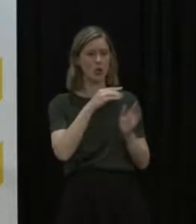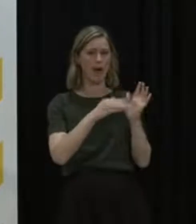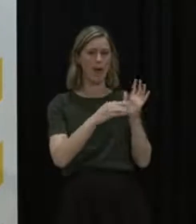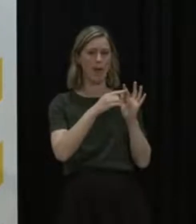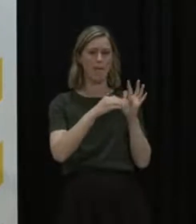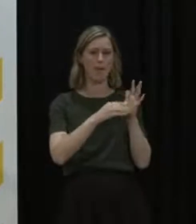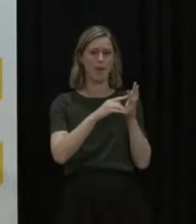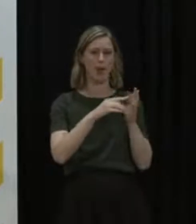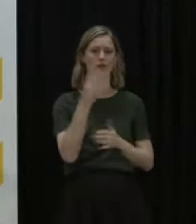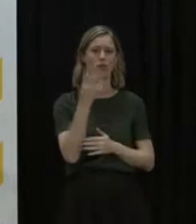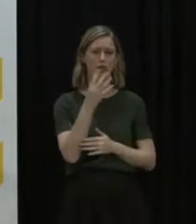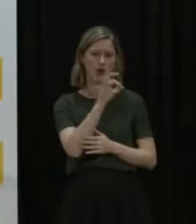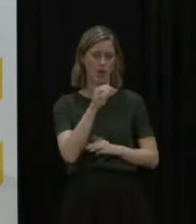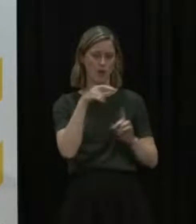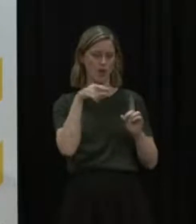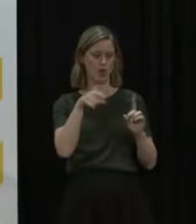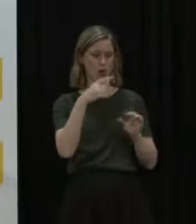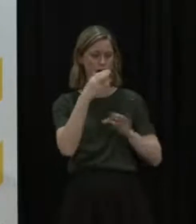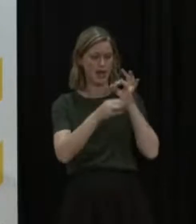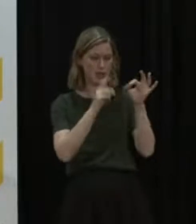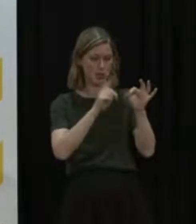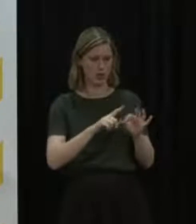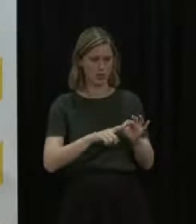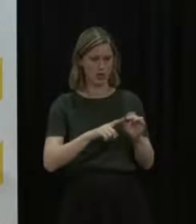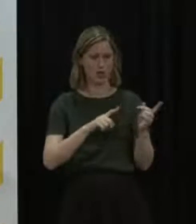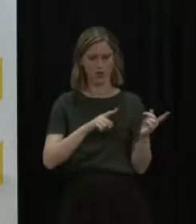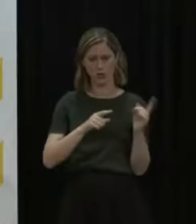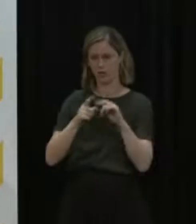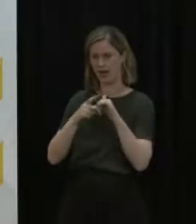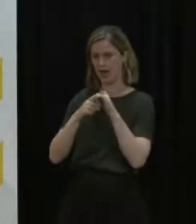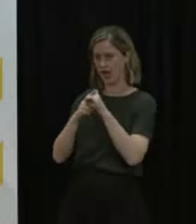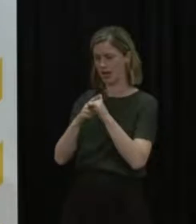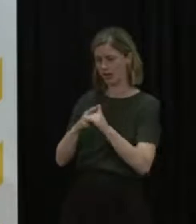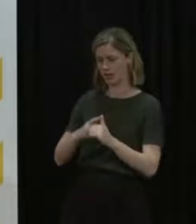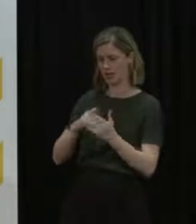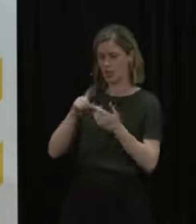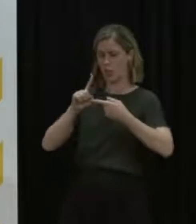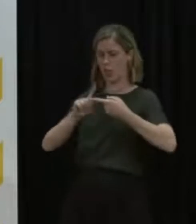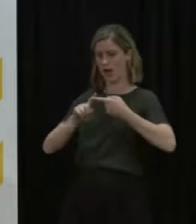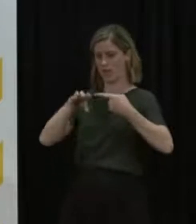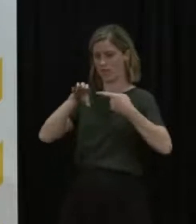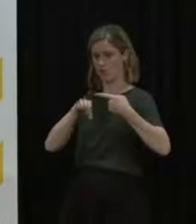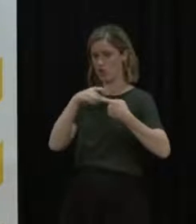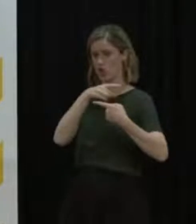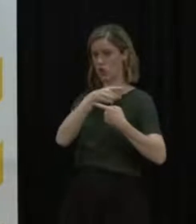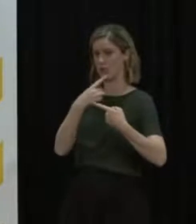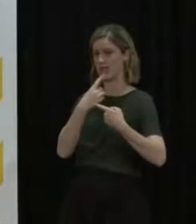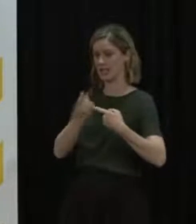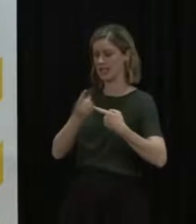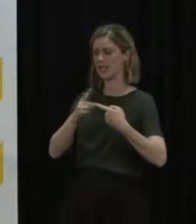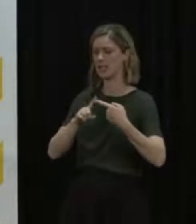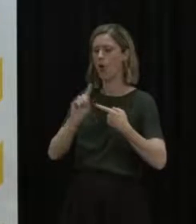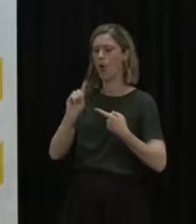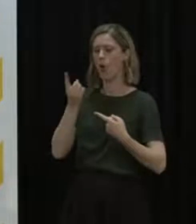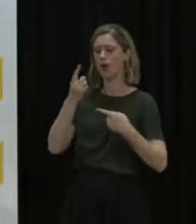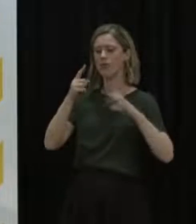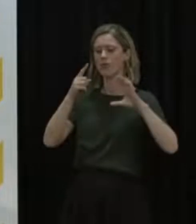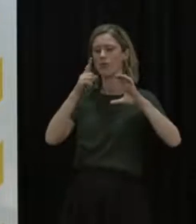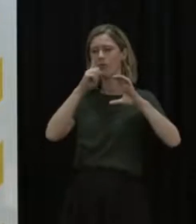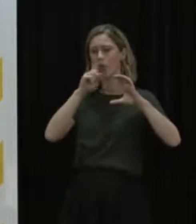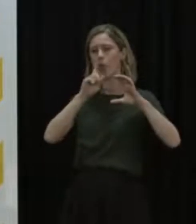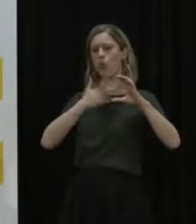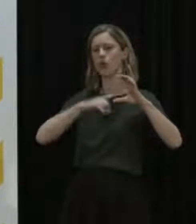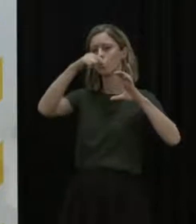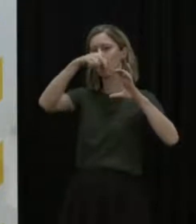on the 14th of October. You were asked a series of questions which you came back with the answers to. One of the sections was around the Auckland border and